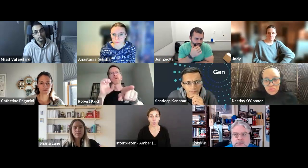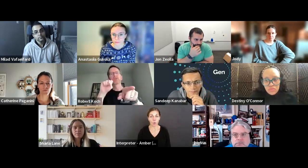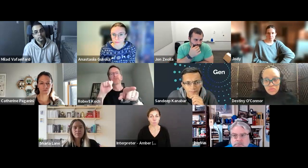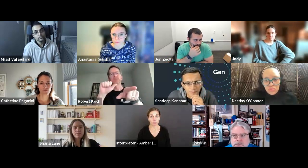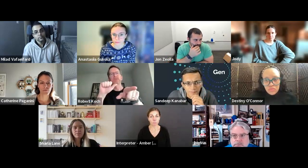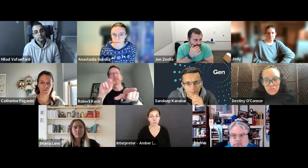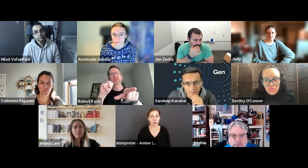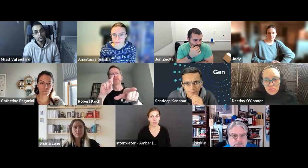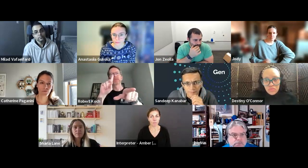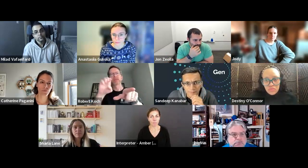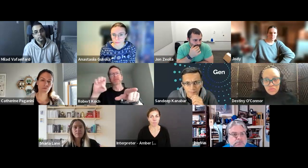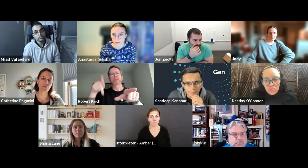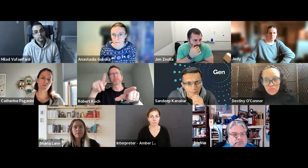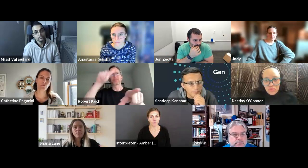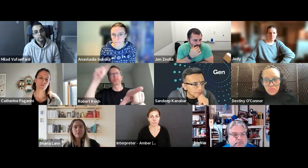So,